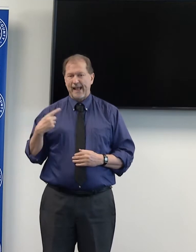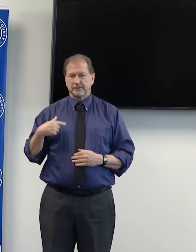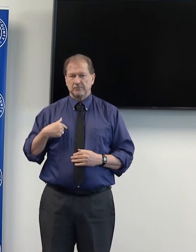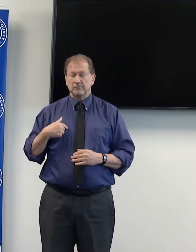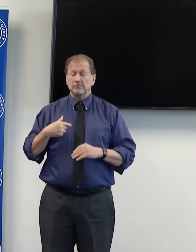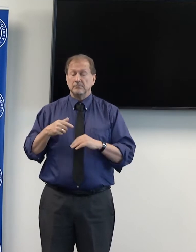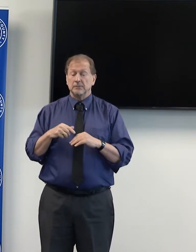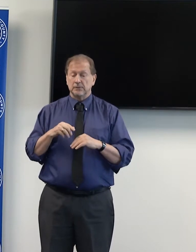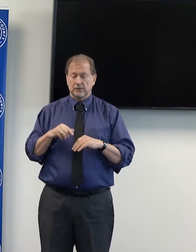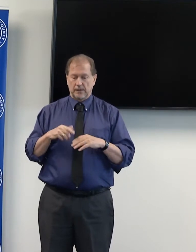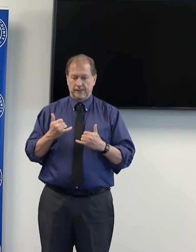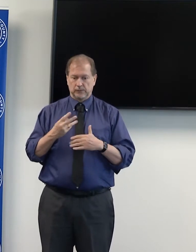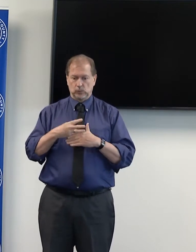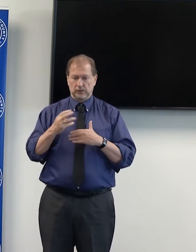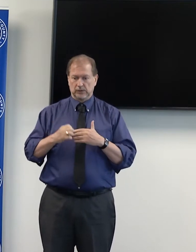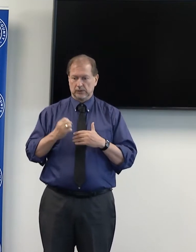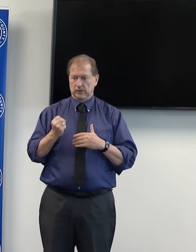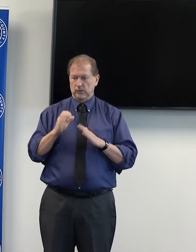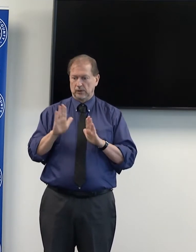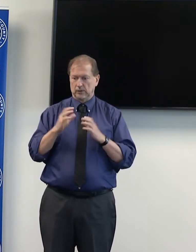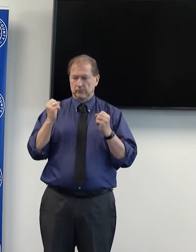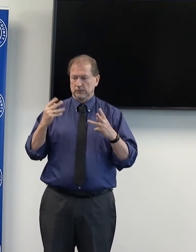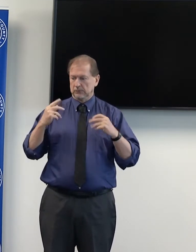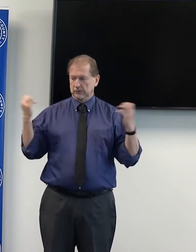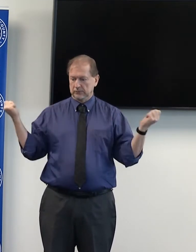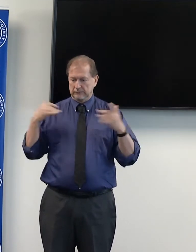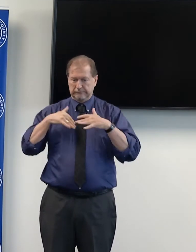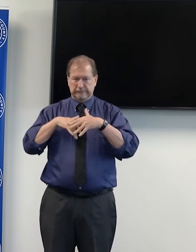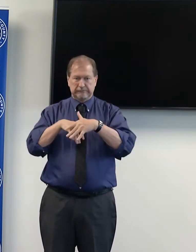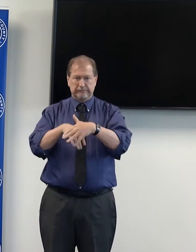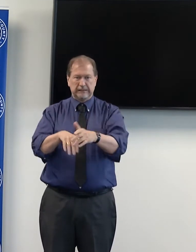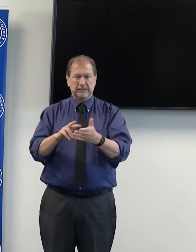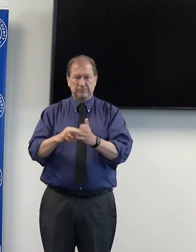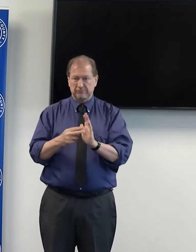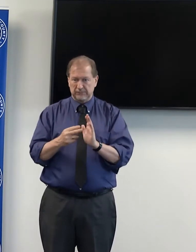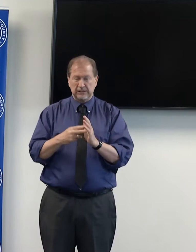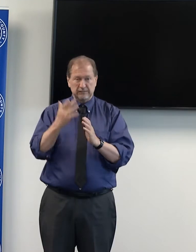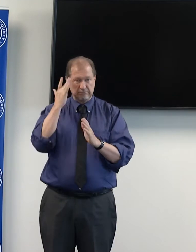out this weekend, what's the impact on the ongoing pandemic?